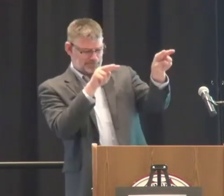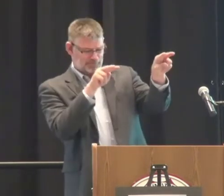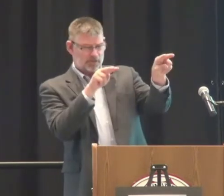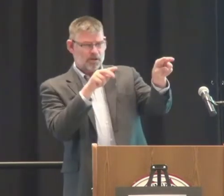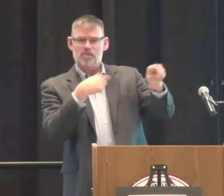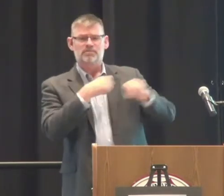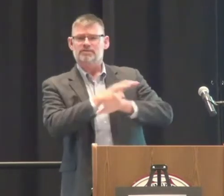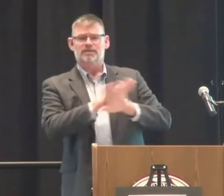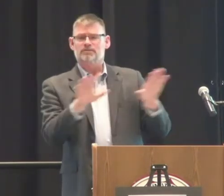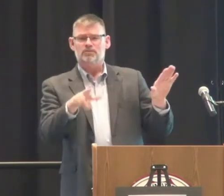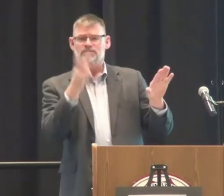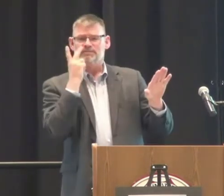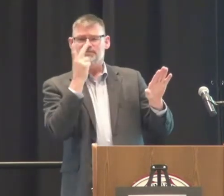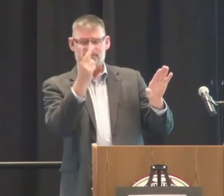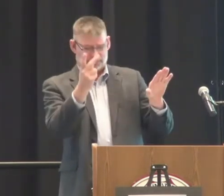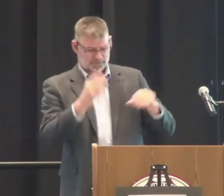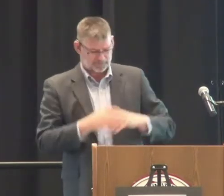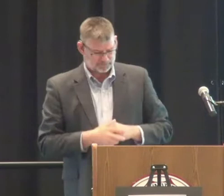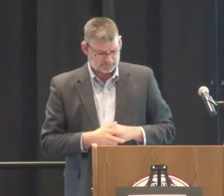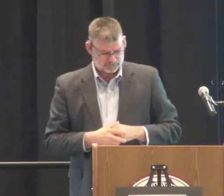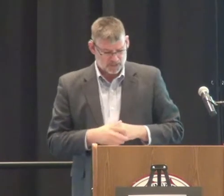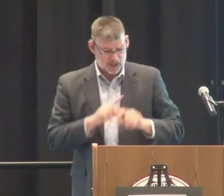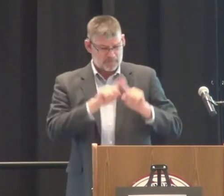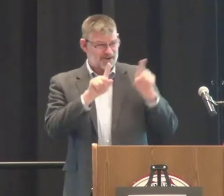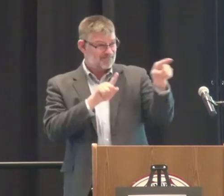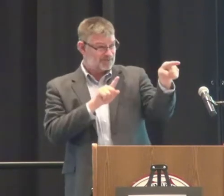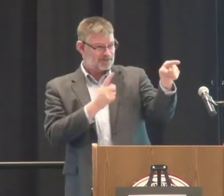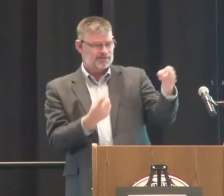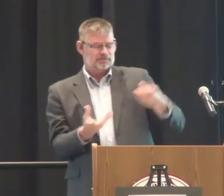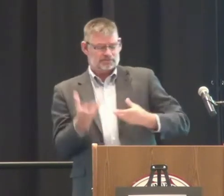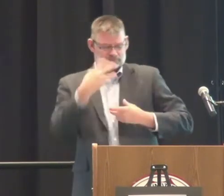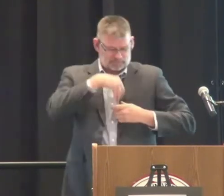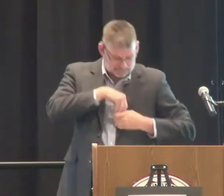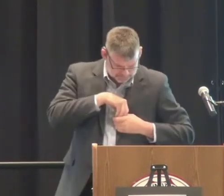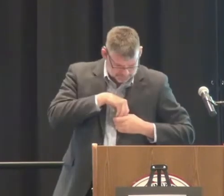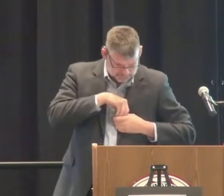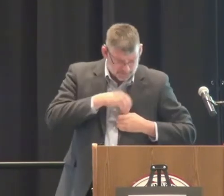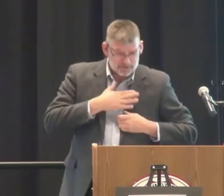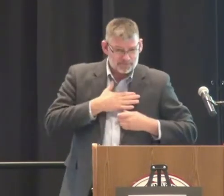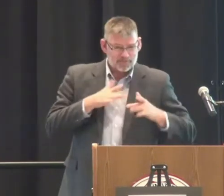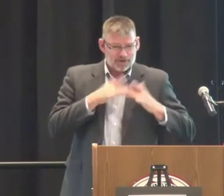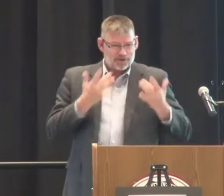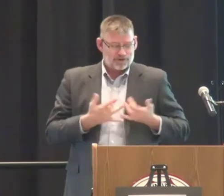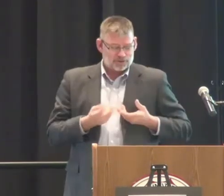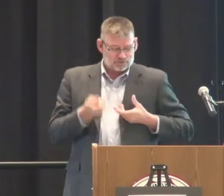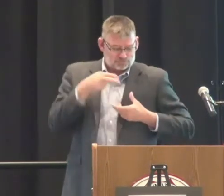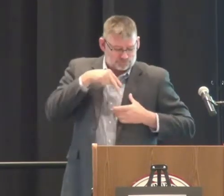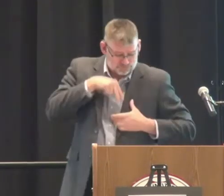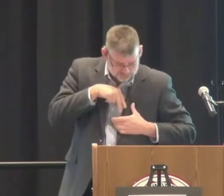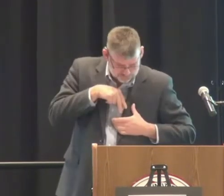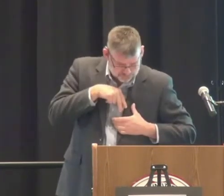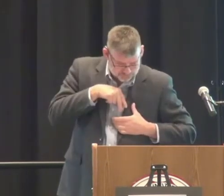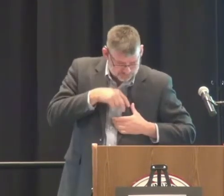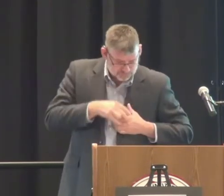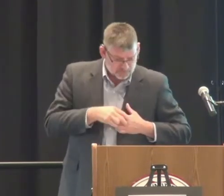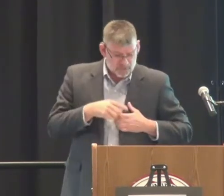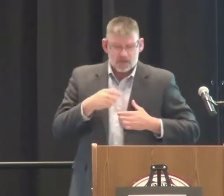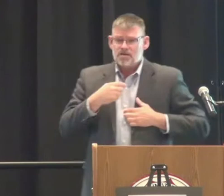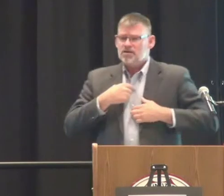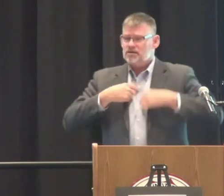I look for him, but do not see, for it is in my heart that he must be.